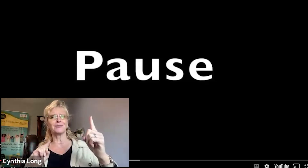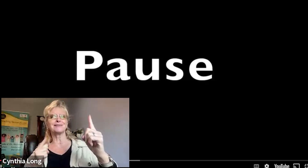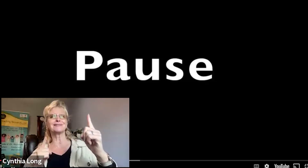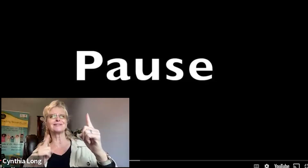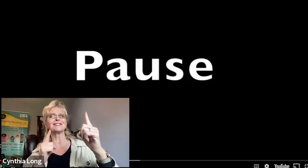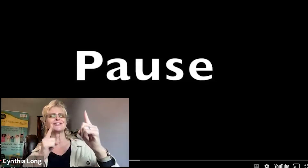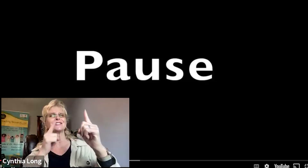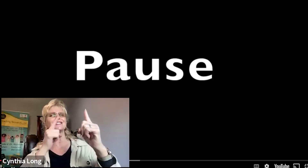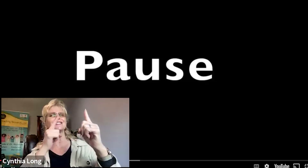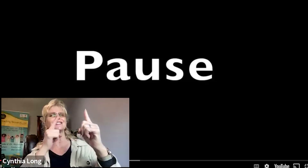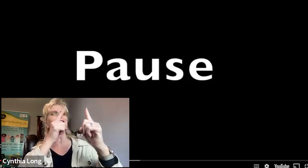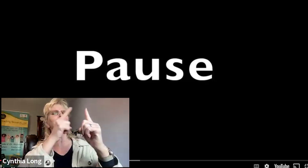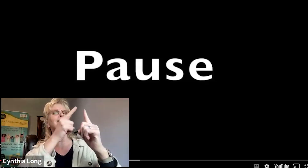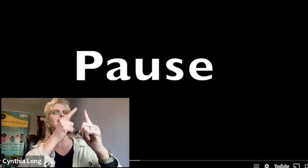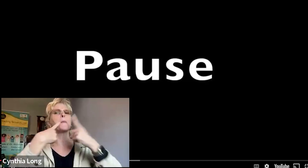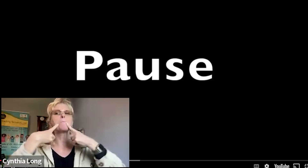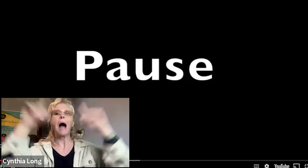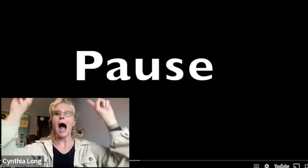hard, you might go,